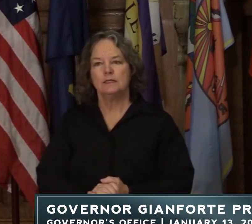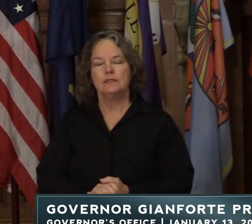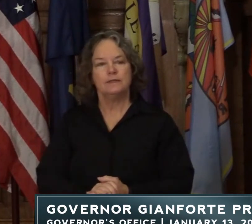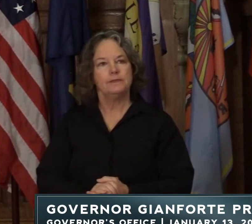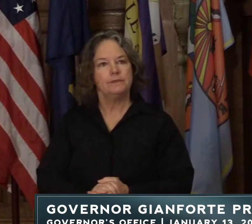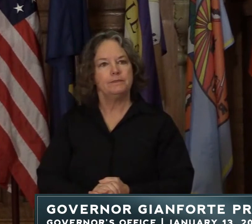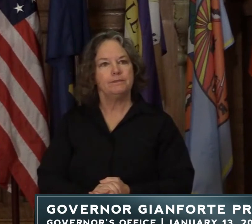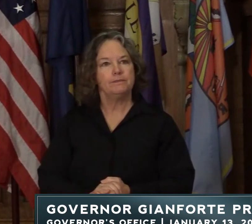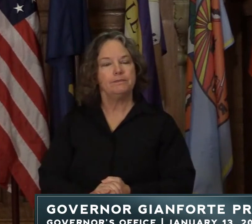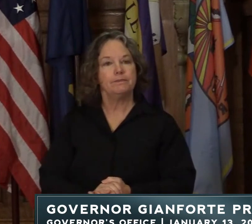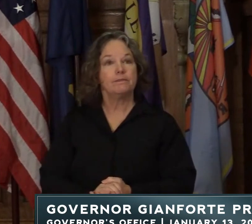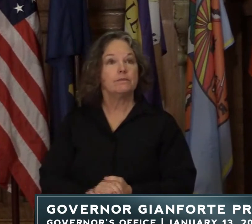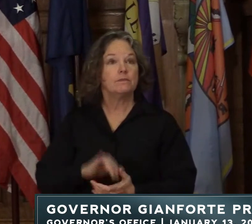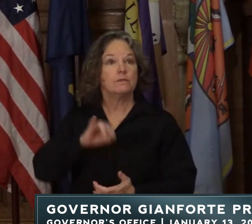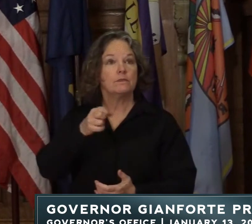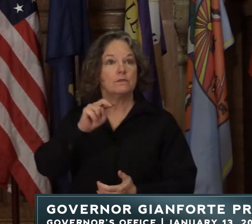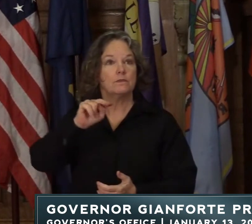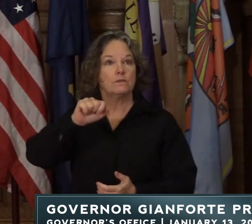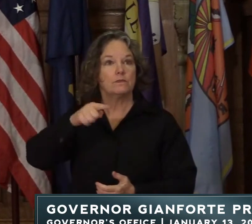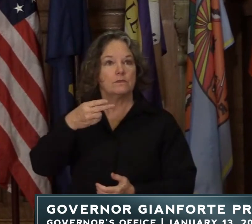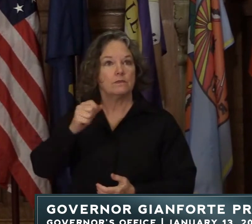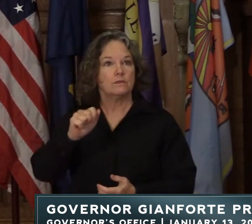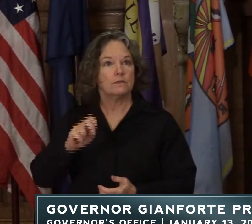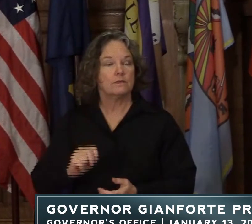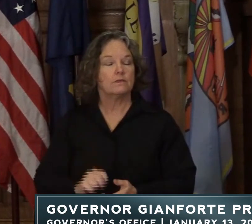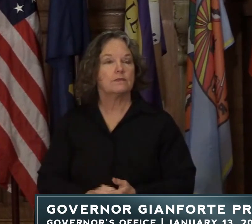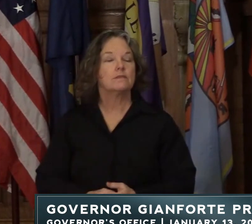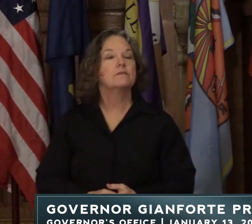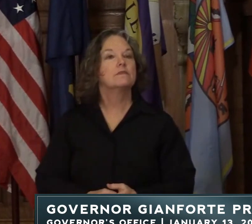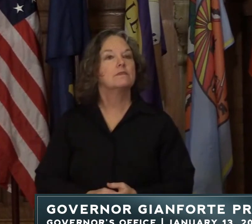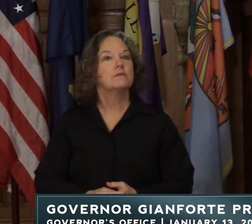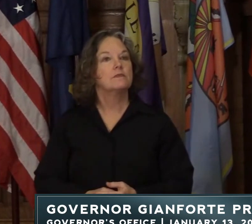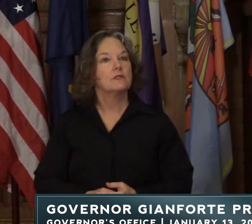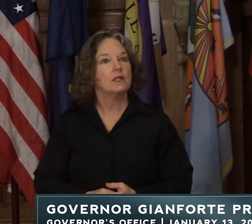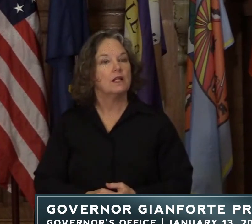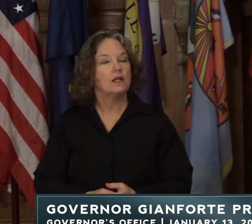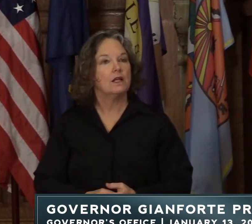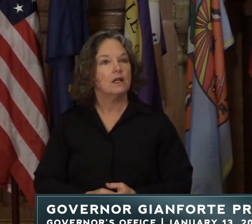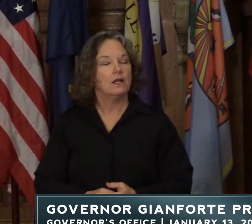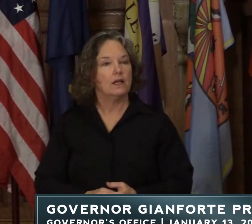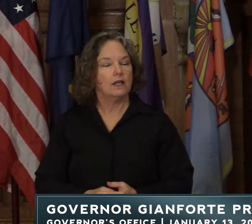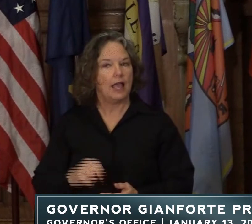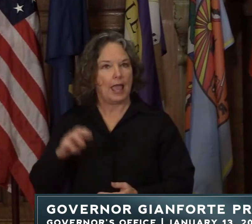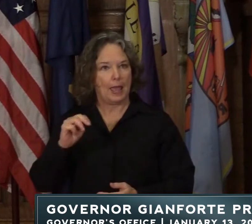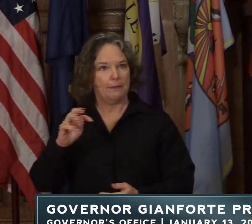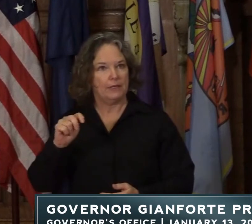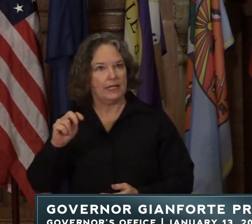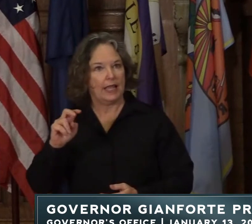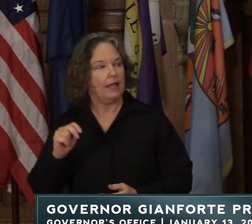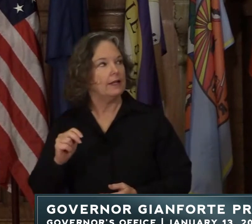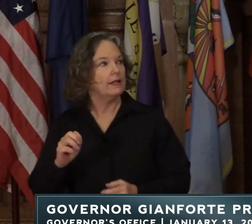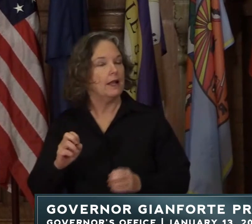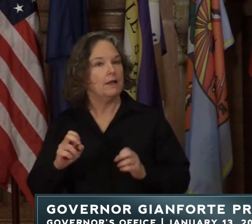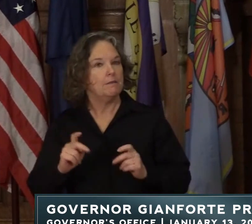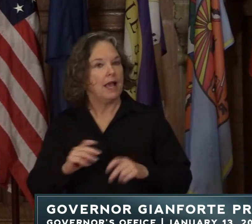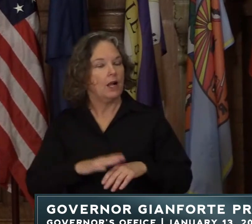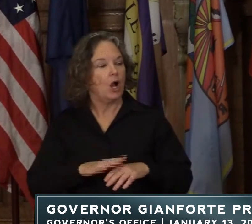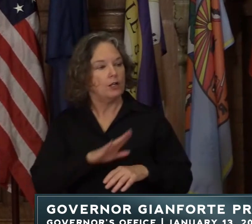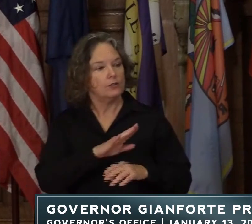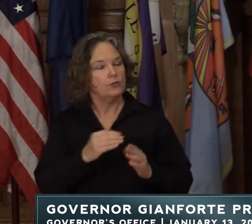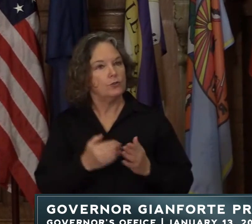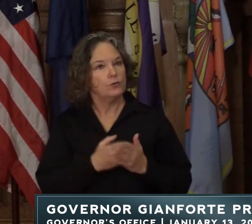I think, Jonathan, you had another question? Governor, just briefly, Jonathan Amberry and MTN again, back on the directive that